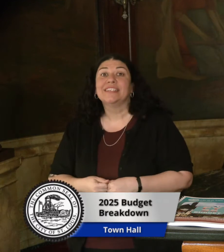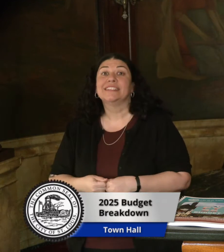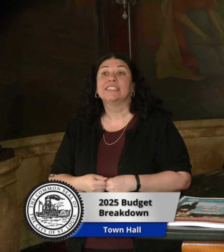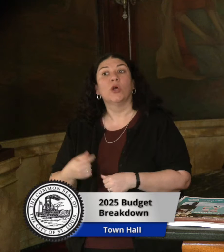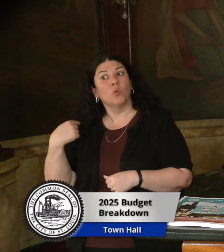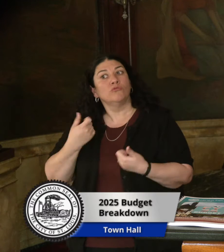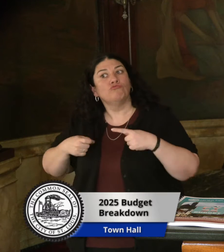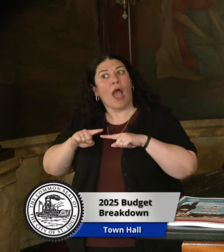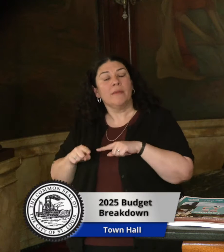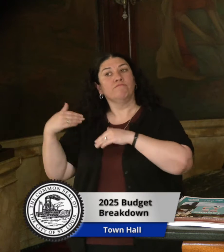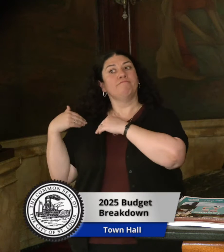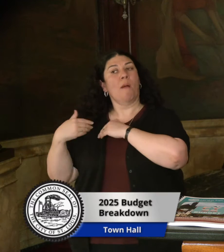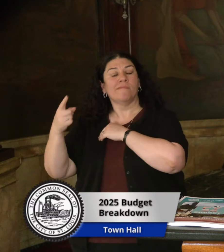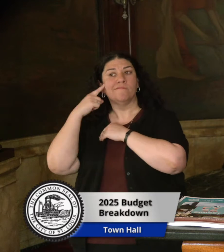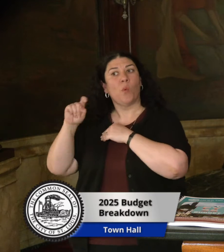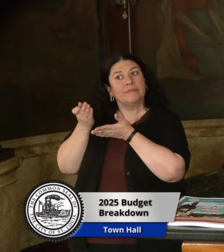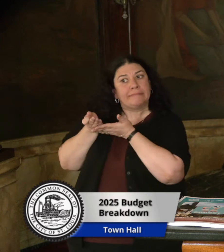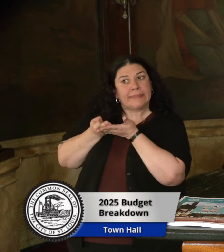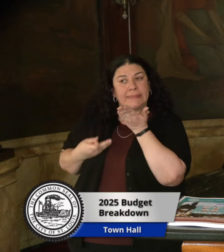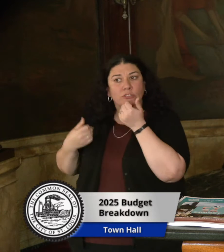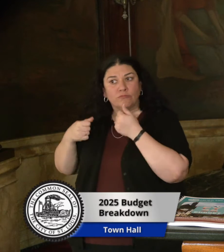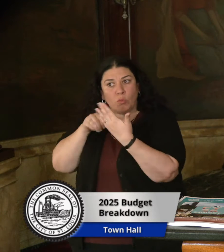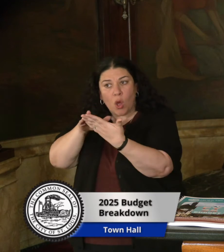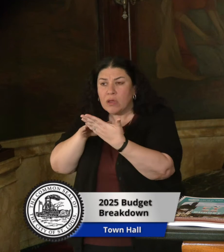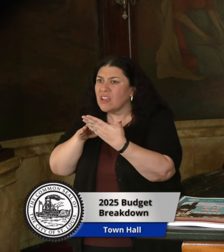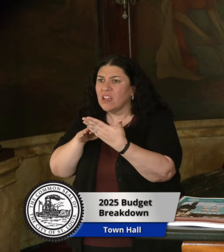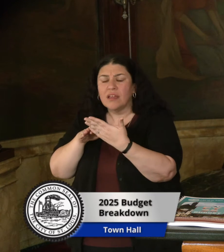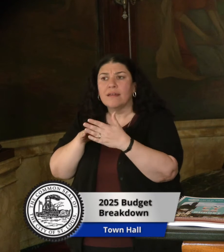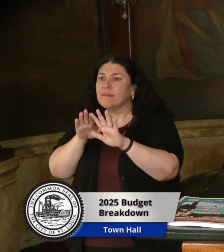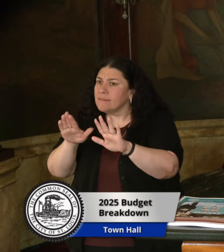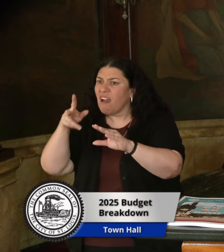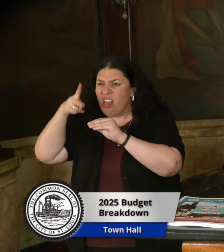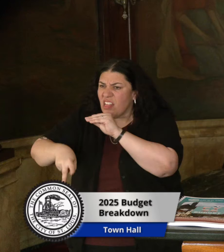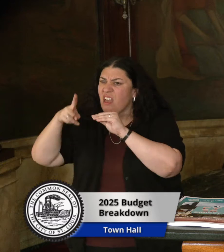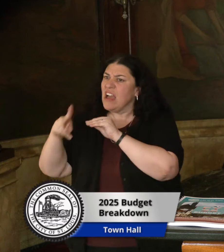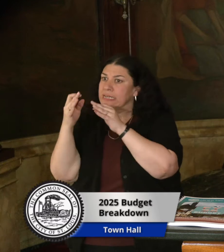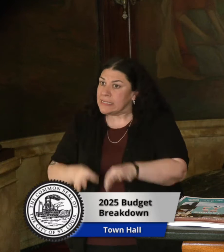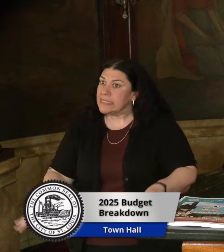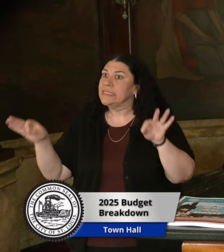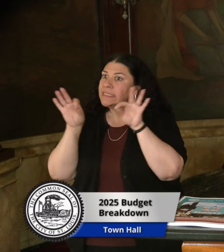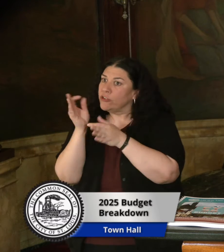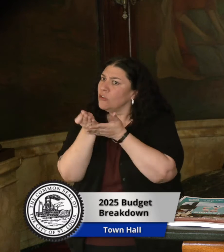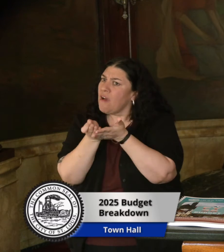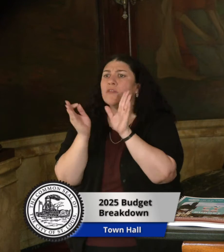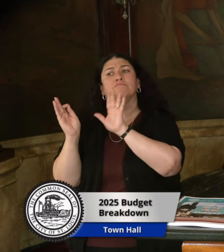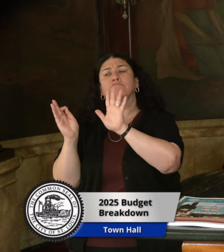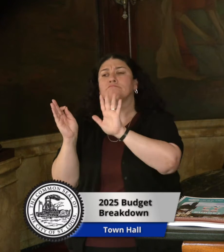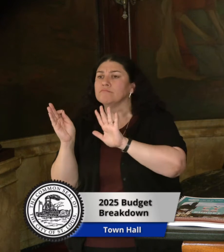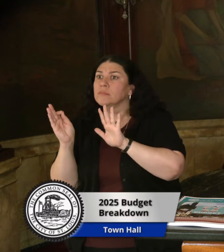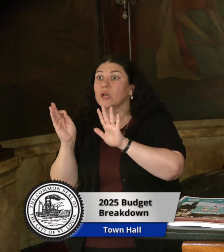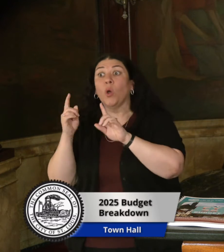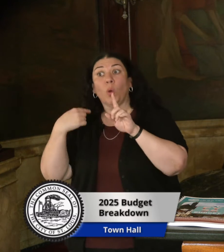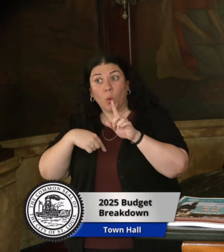fiscally responsible approach this year, we are not cutting any essential funding. Again, while we